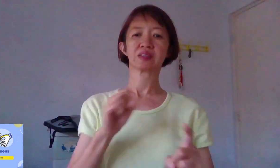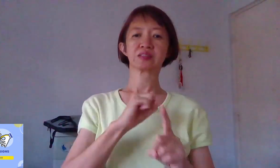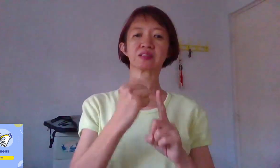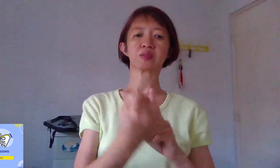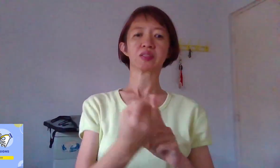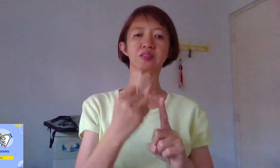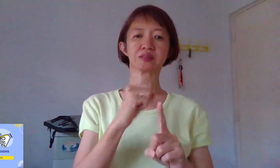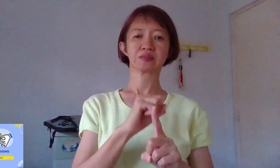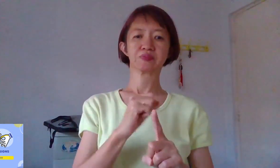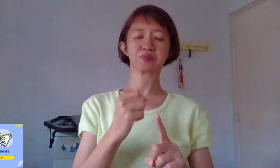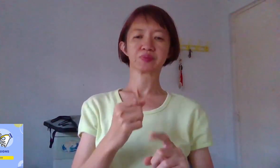current situation.